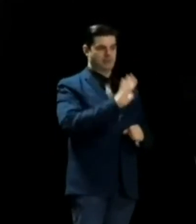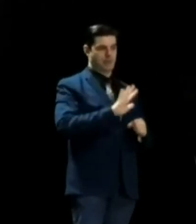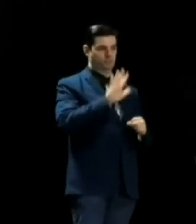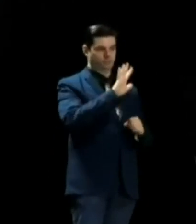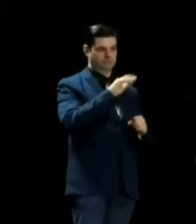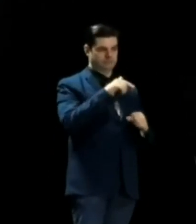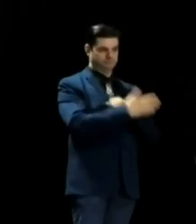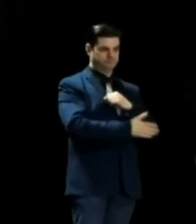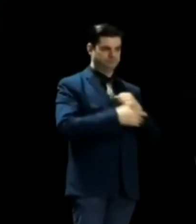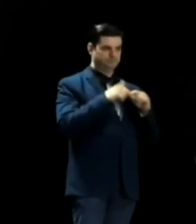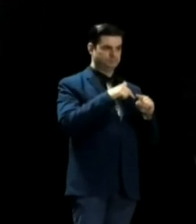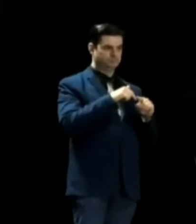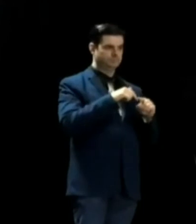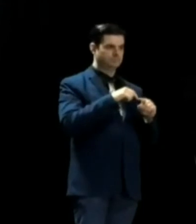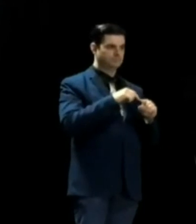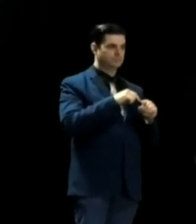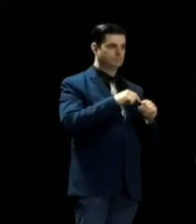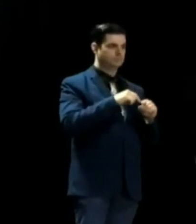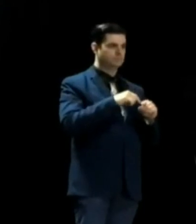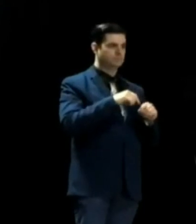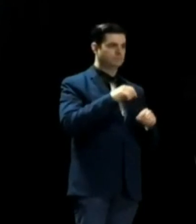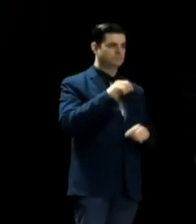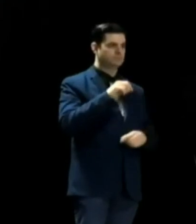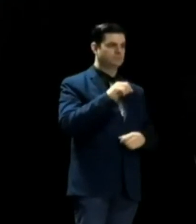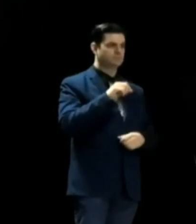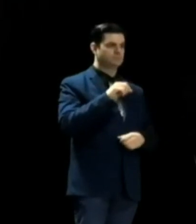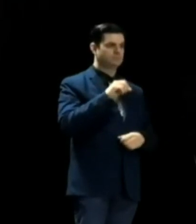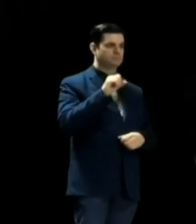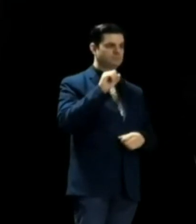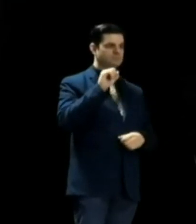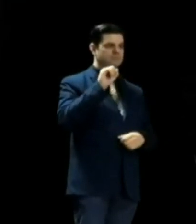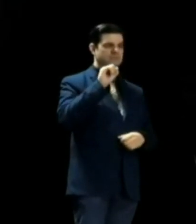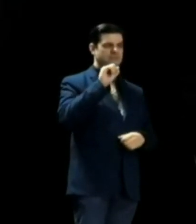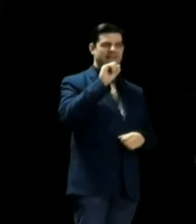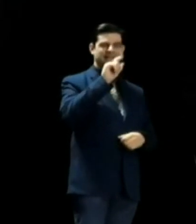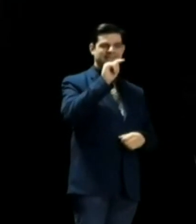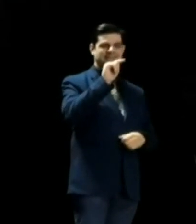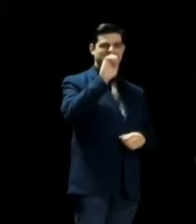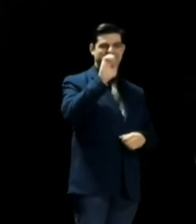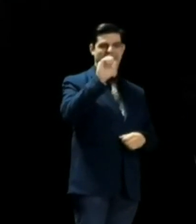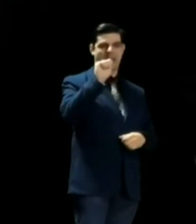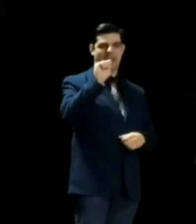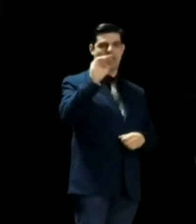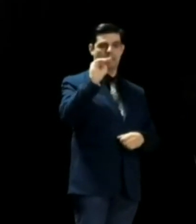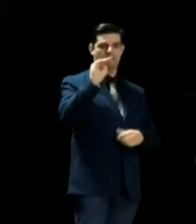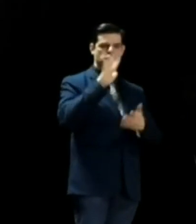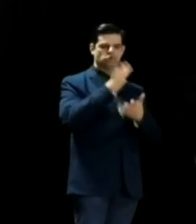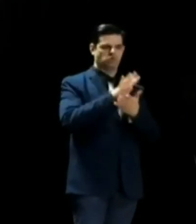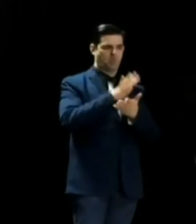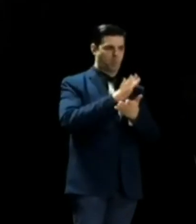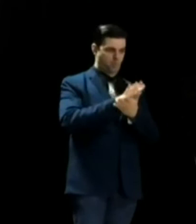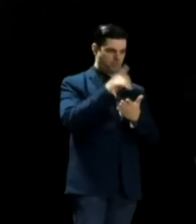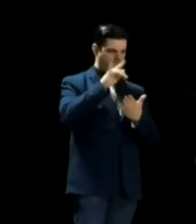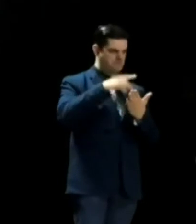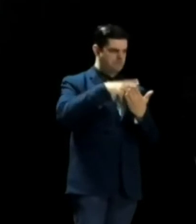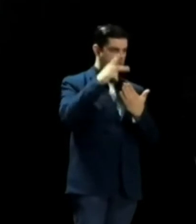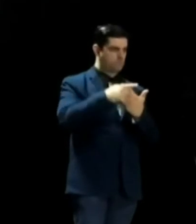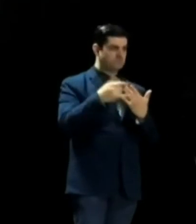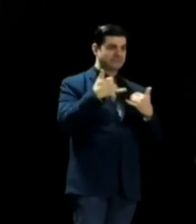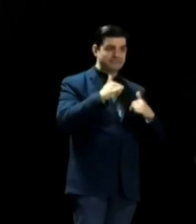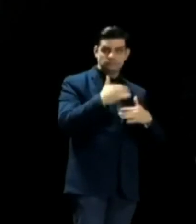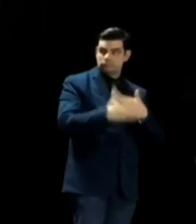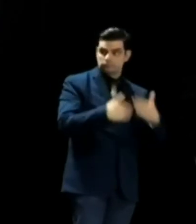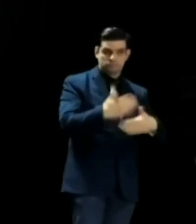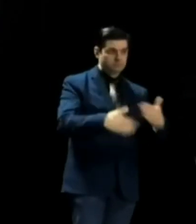or has coronavirus thrown the bond market into too much disarray? We are